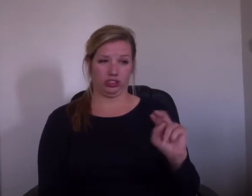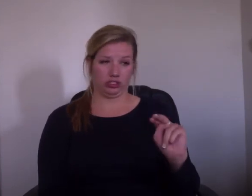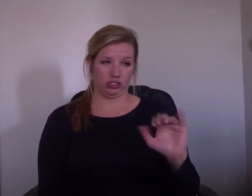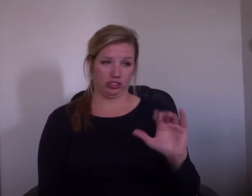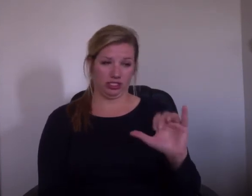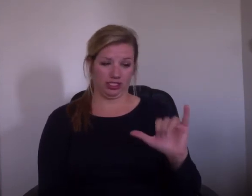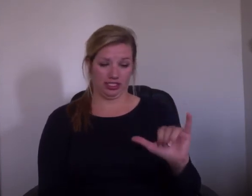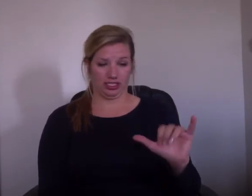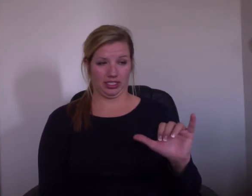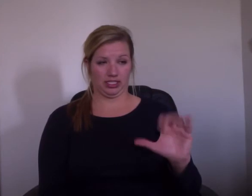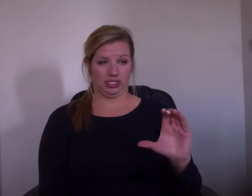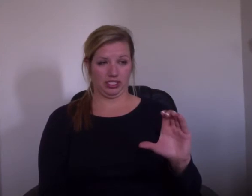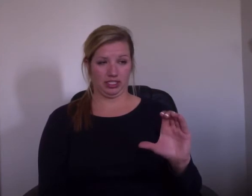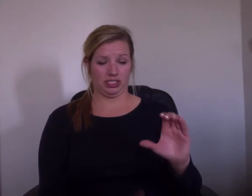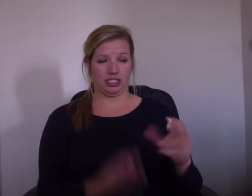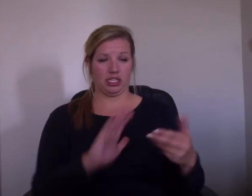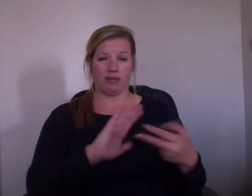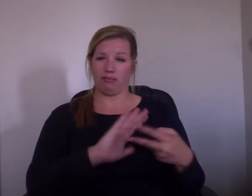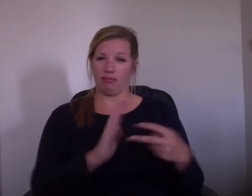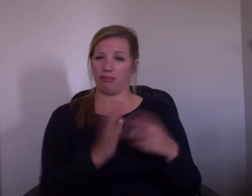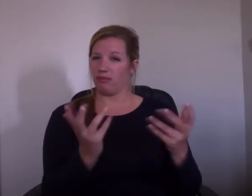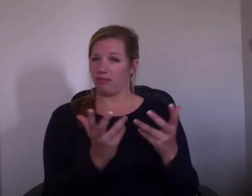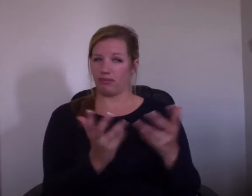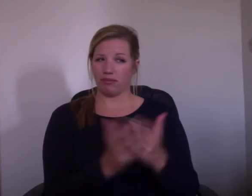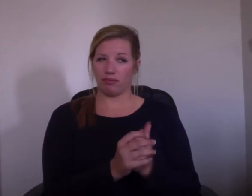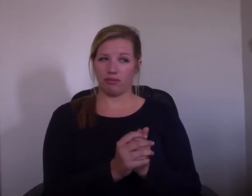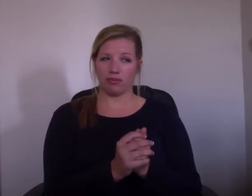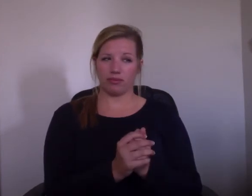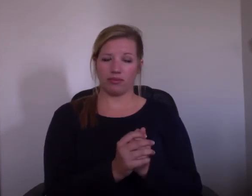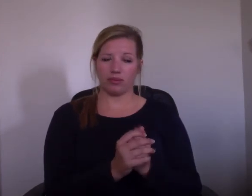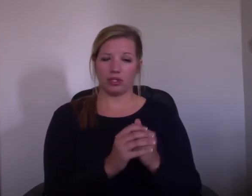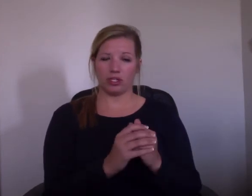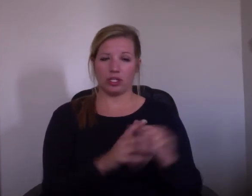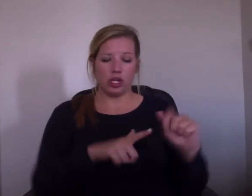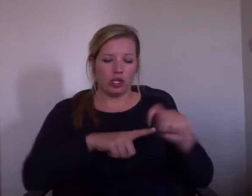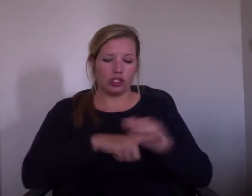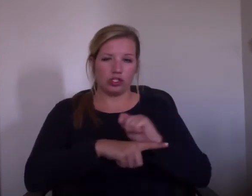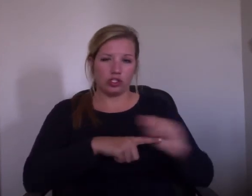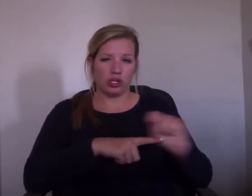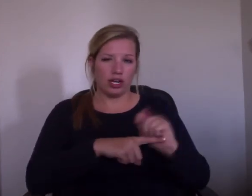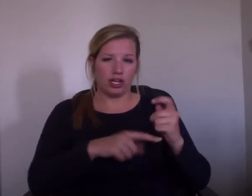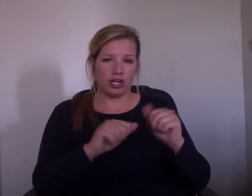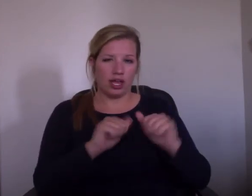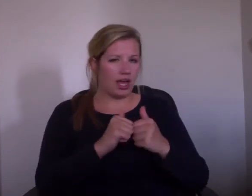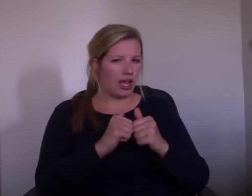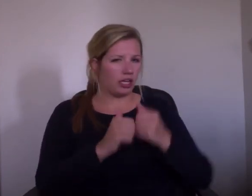South Vietnamese on how to resist and fight against the North Vietnamese.